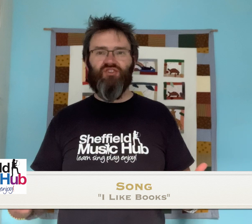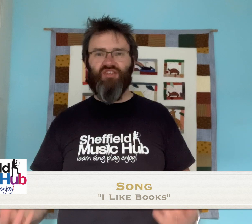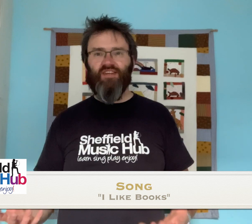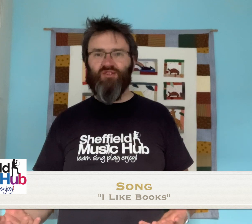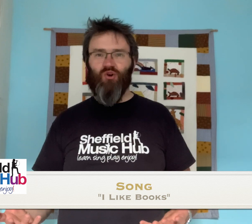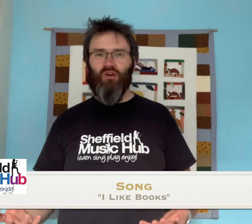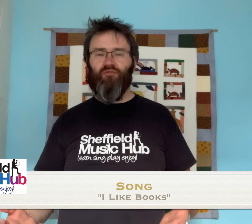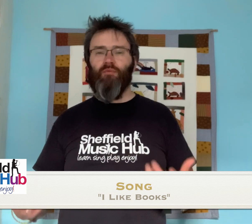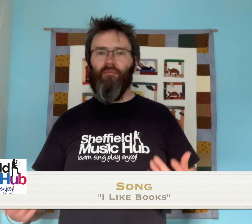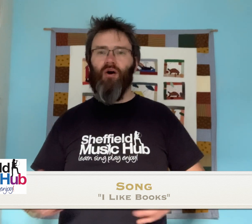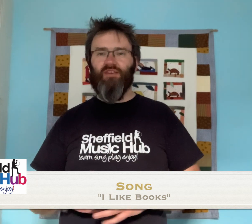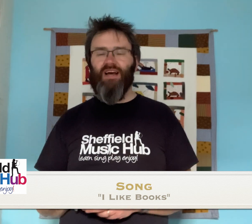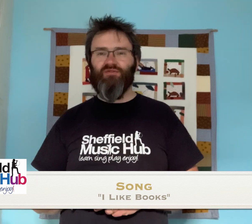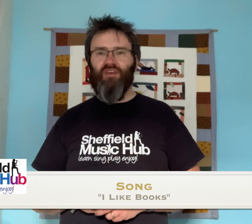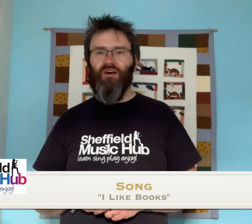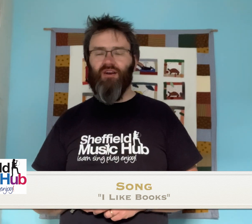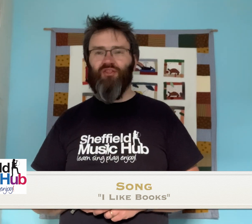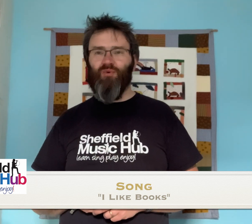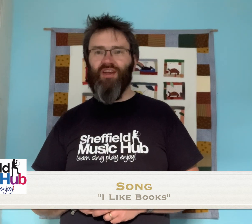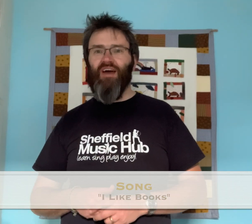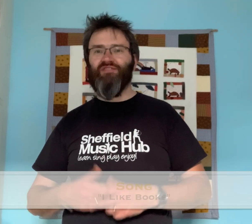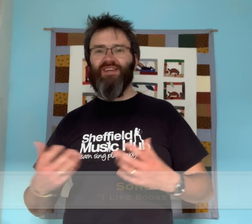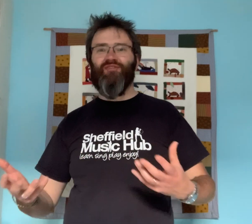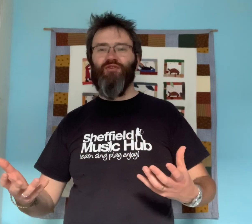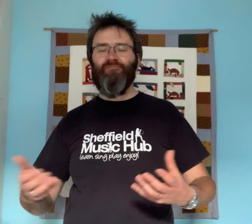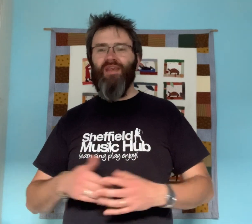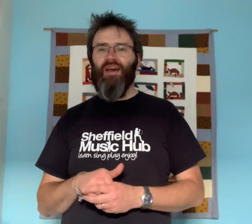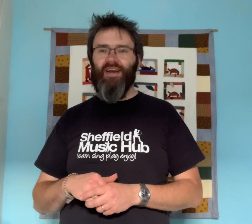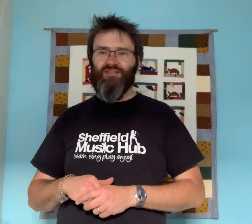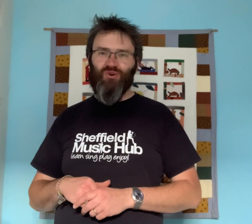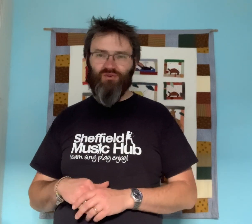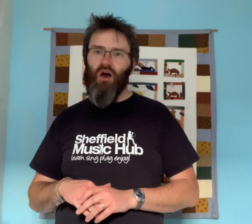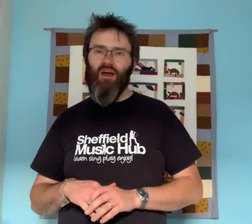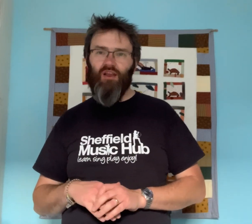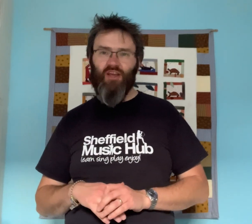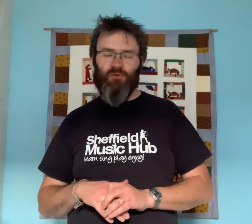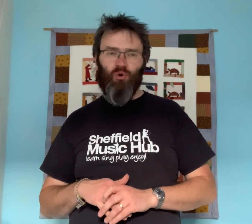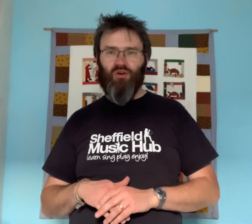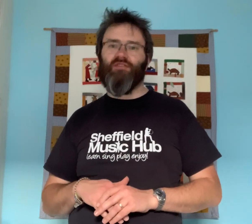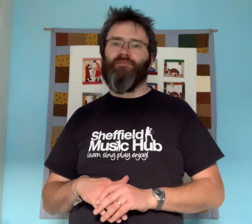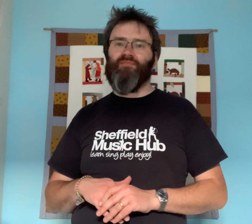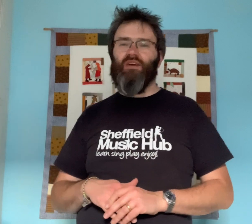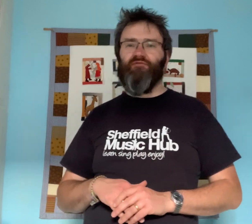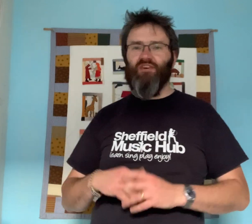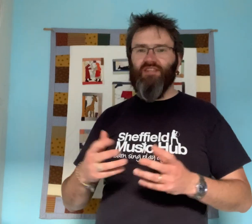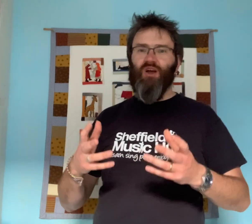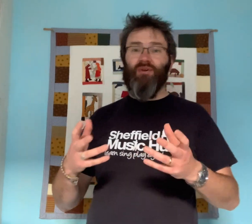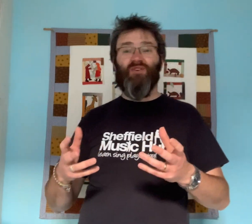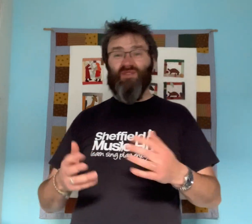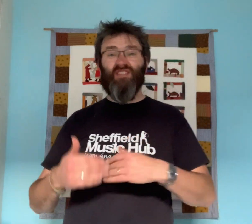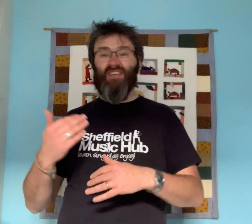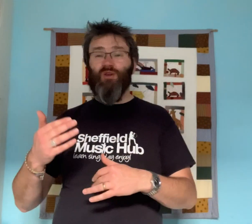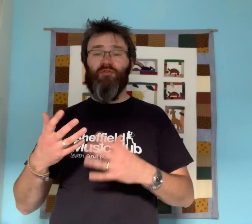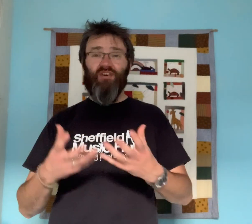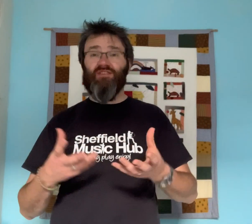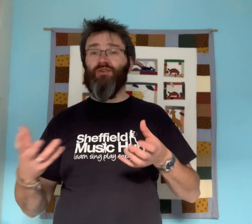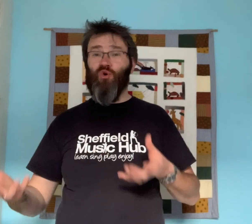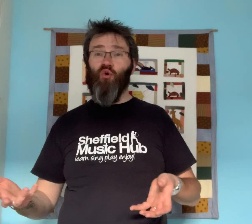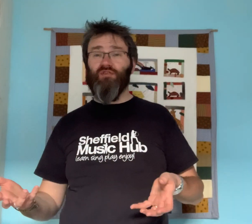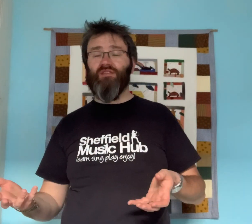Today's song from our partners Out of the Ark that we're going to have a sing through is called I Like Books. First thing I'm going to do is just sing you a verse and a chorus so you get